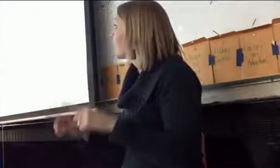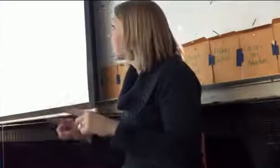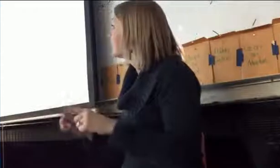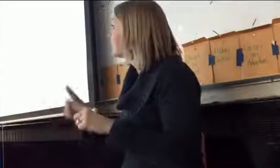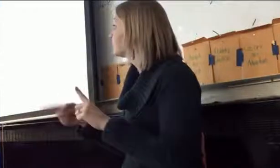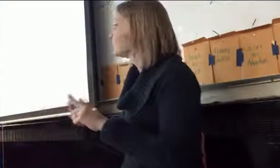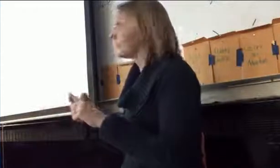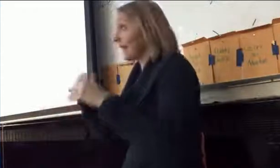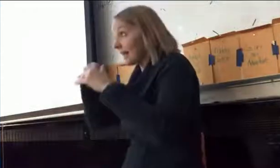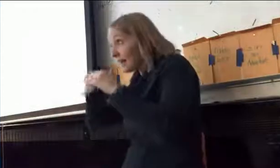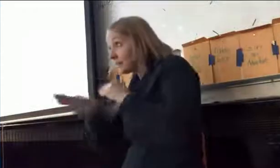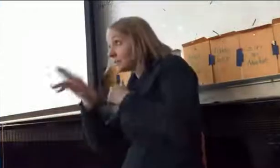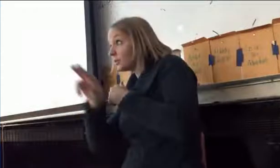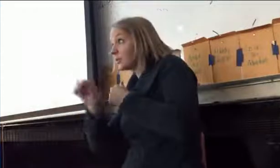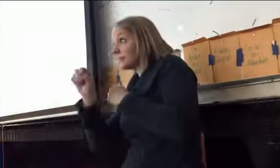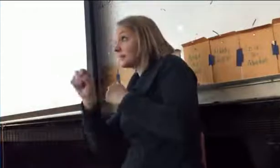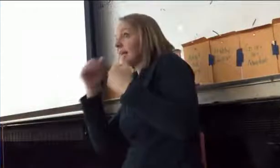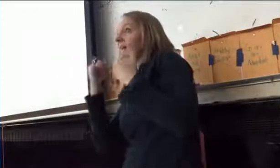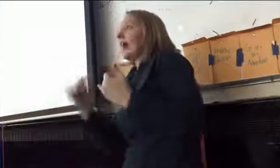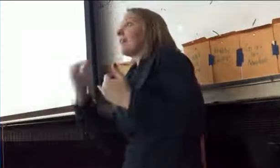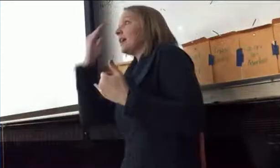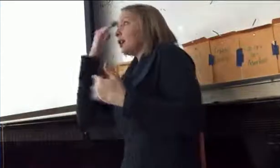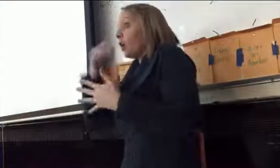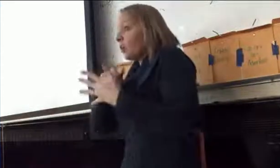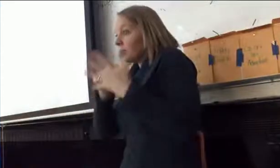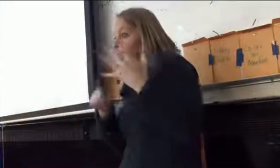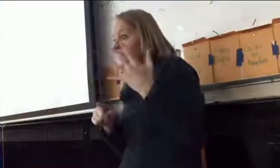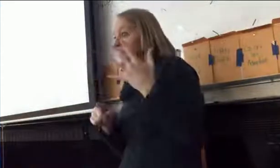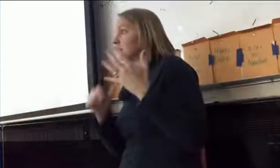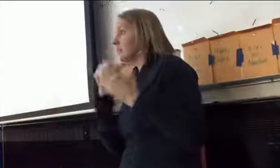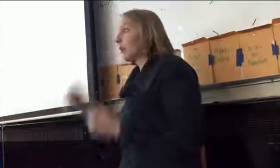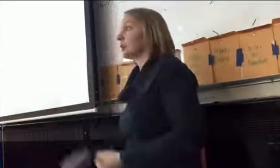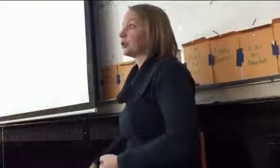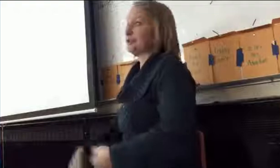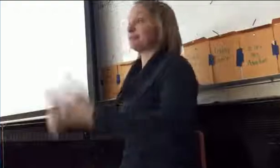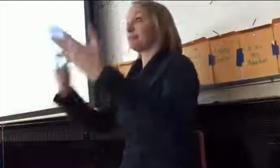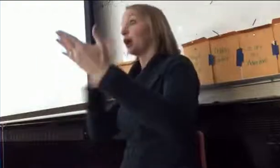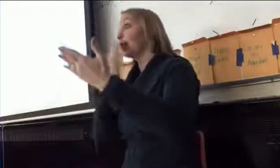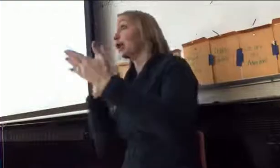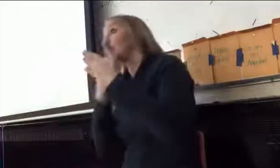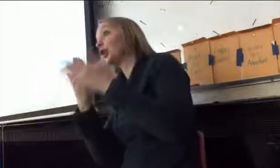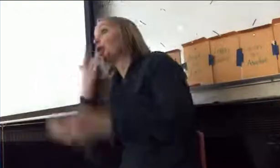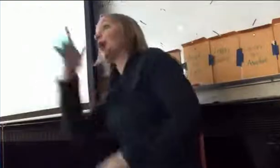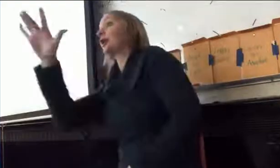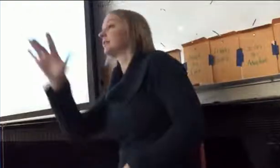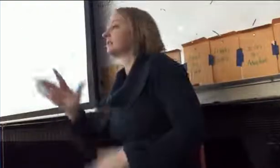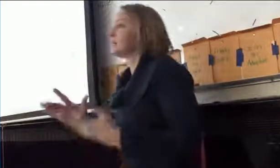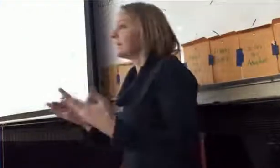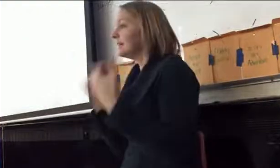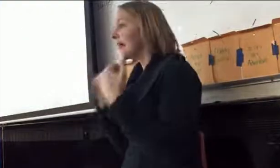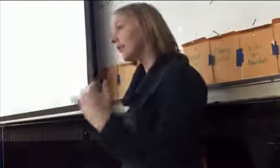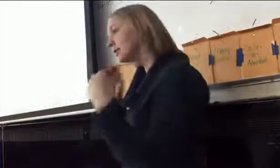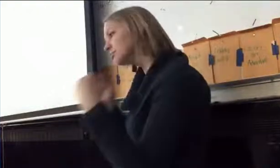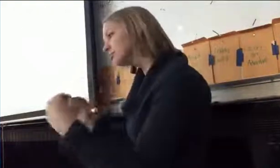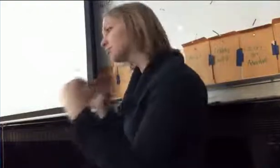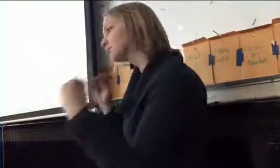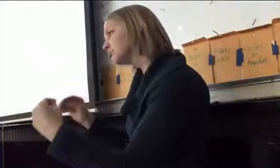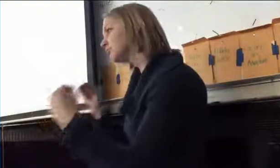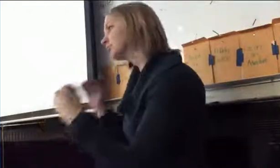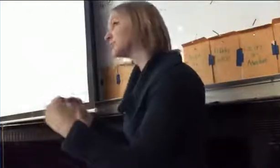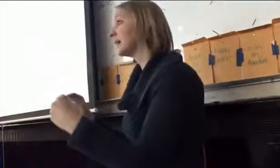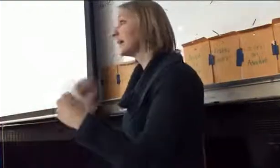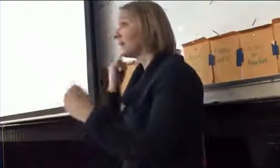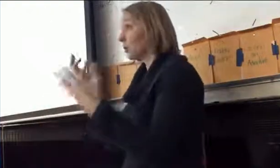come into the United States, now they know things. Now they're not just being thrown to the wolves and hoping that they survive in a new culture. If you want to compare